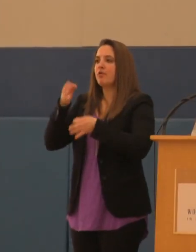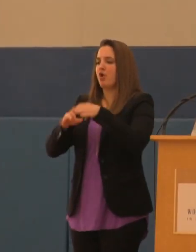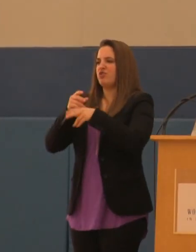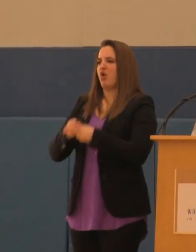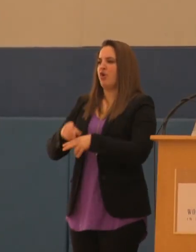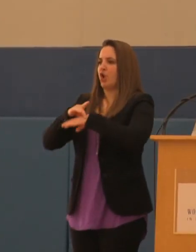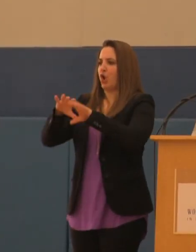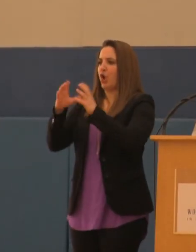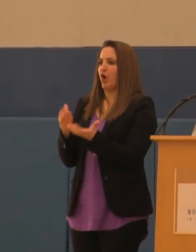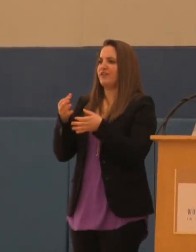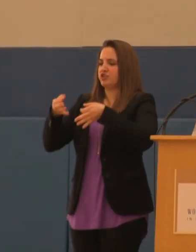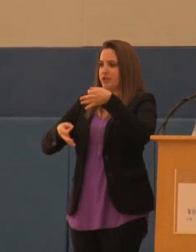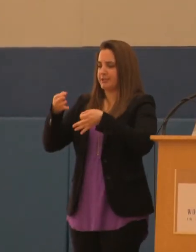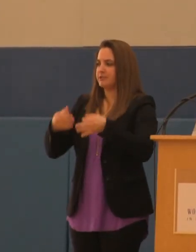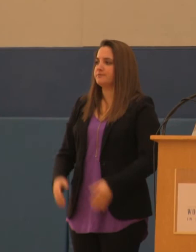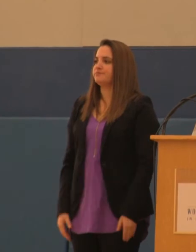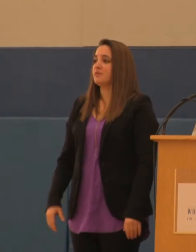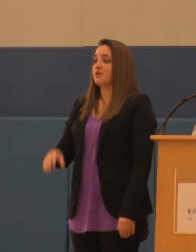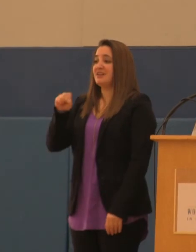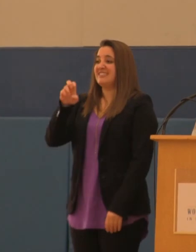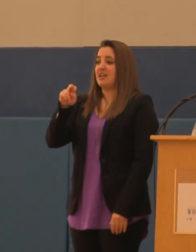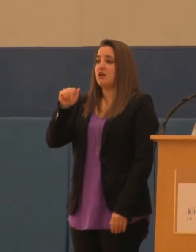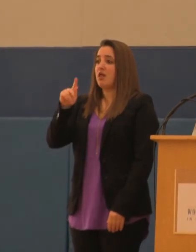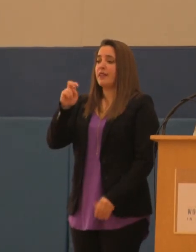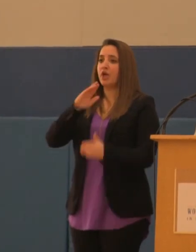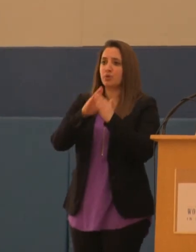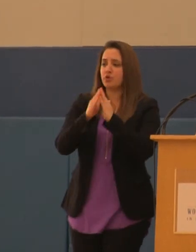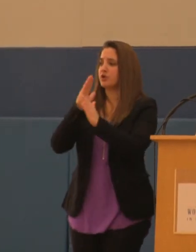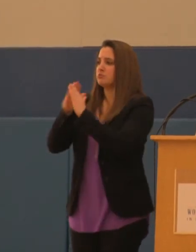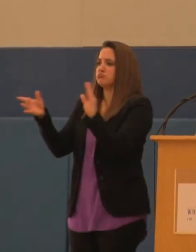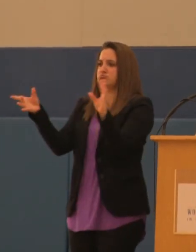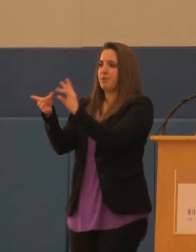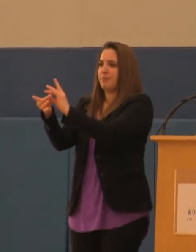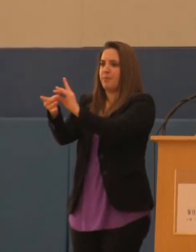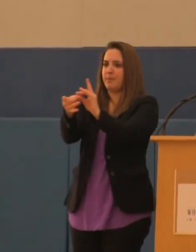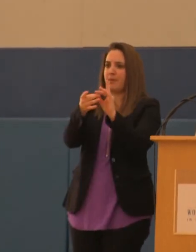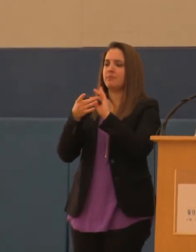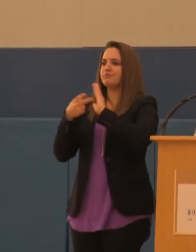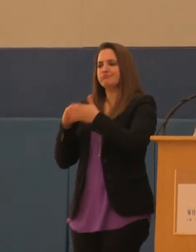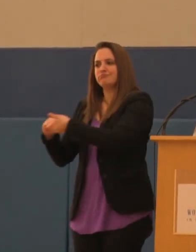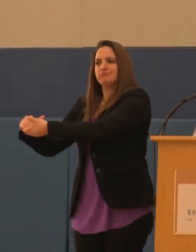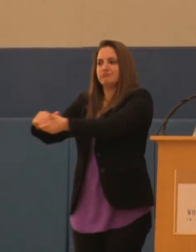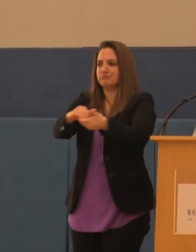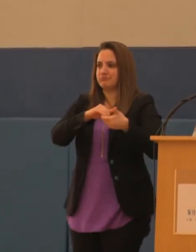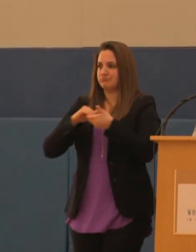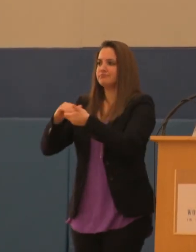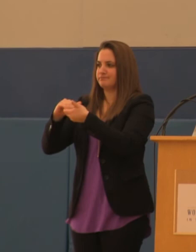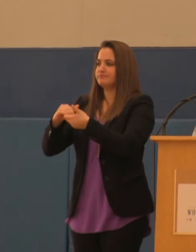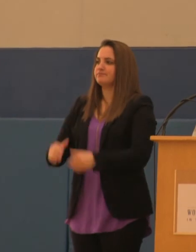Justice, connected Seneca Lake communities with one another to create a united front,